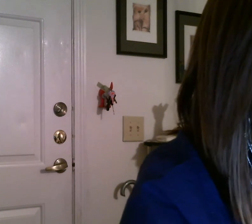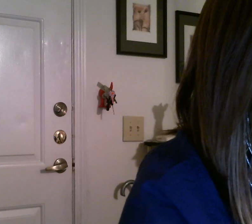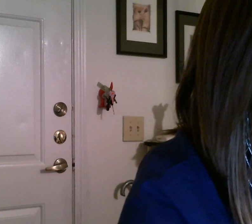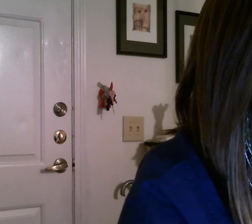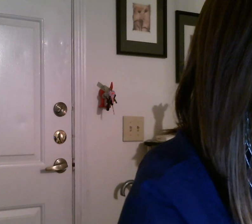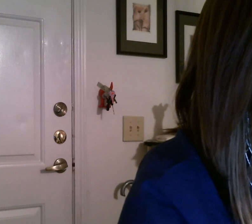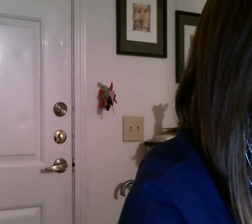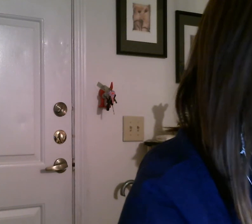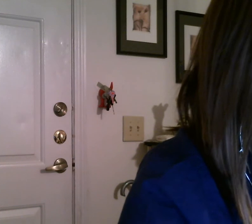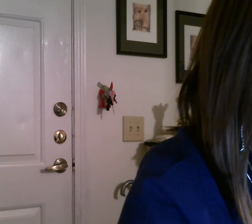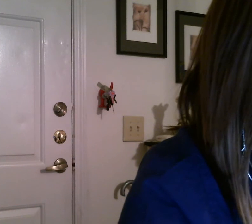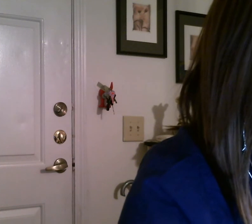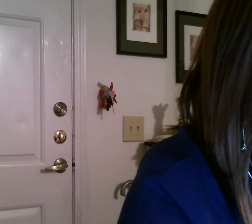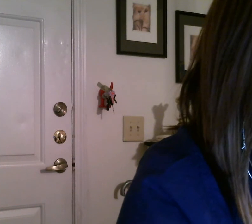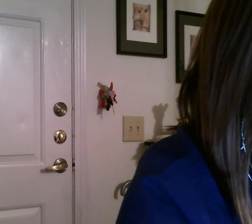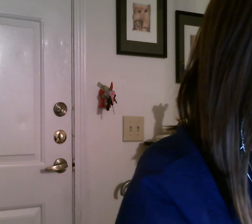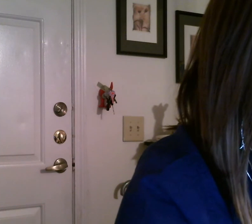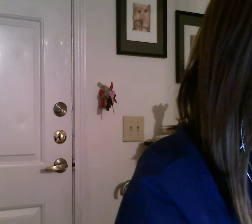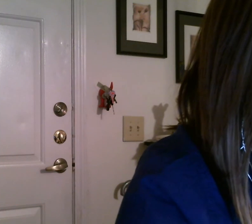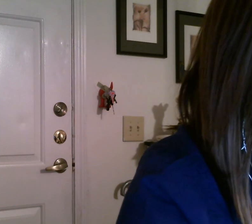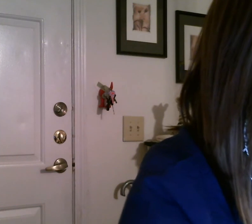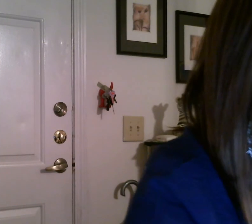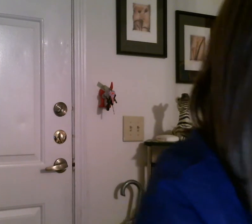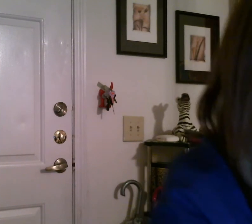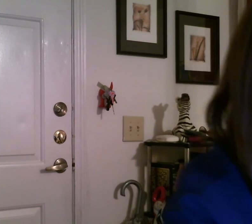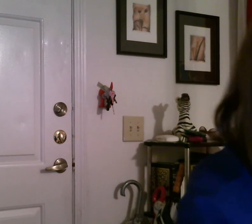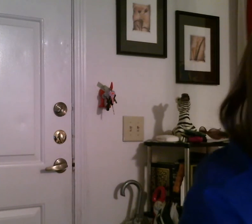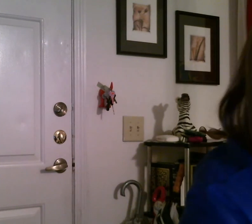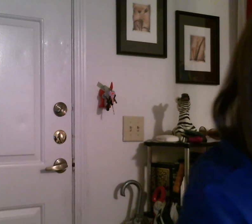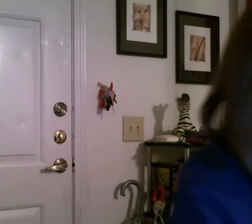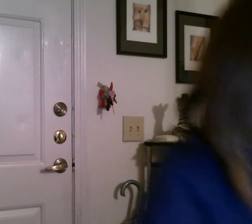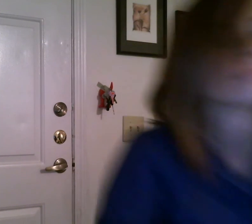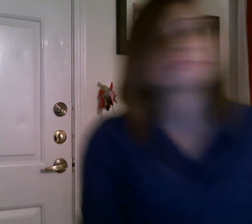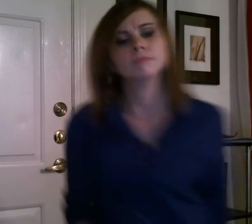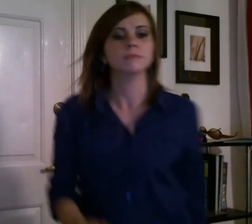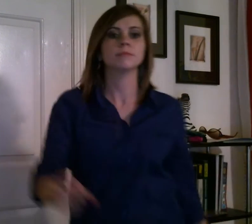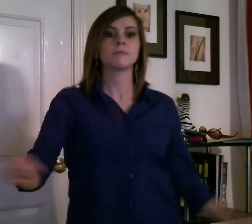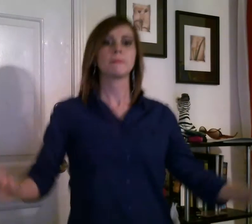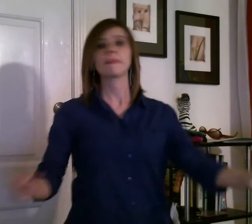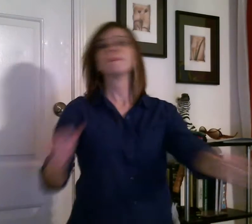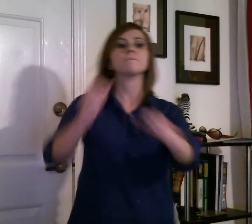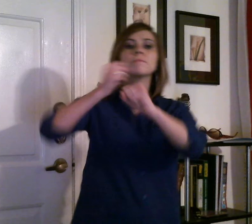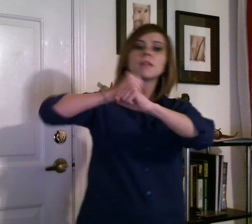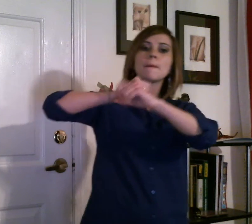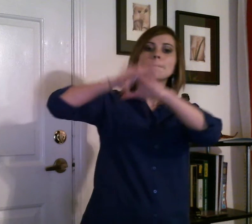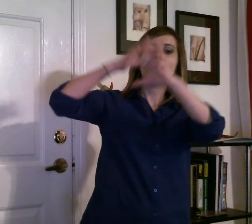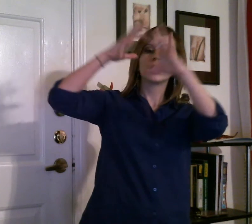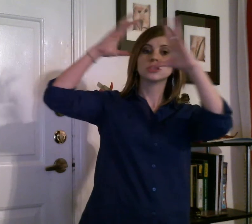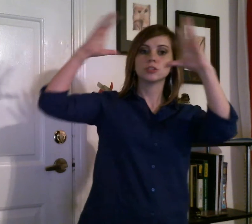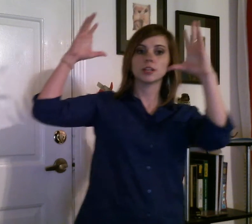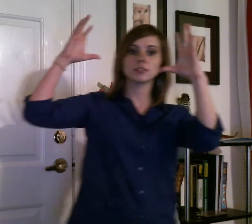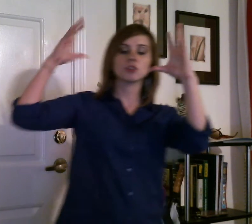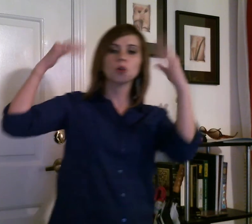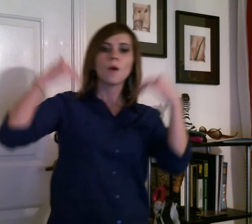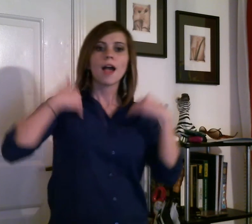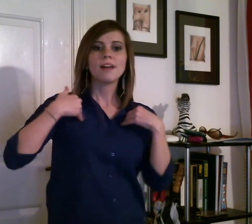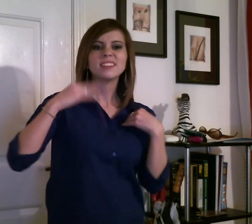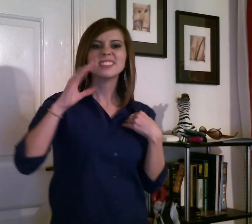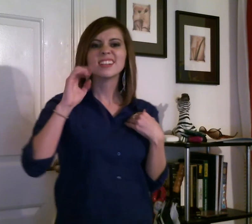Okay, let's try this again. Sorry. Let's imagine we have a huge cloud of hydrogen atoms floating in